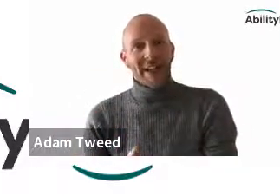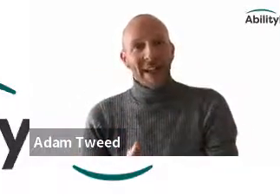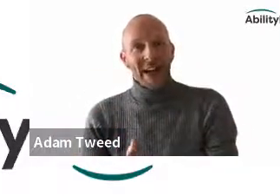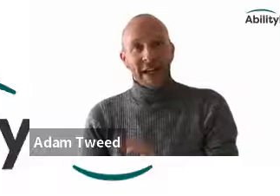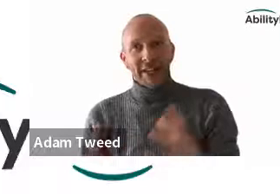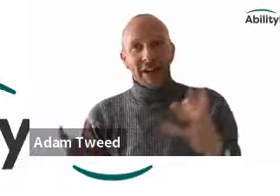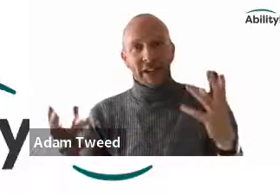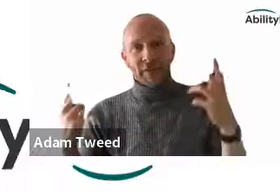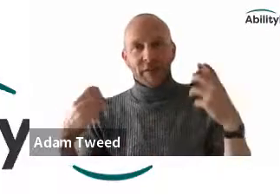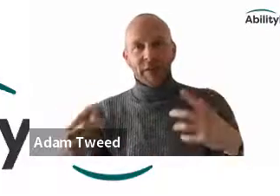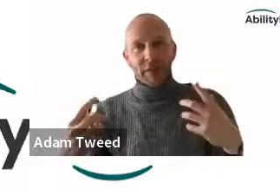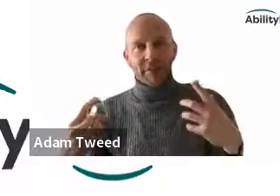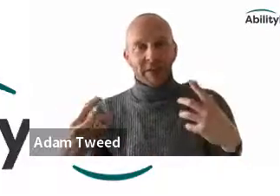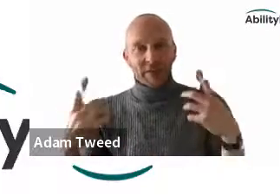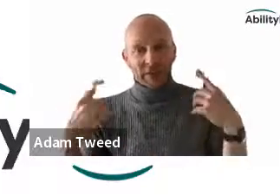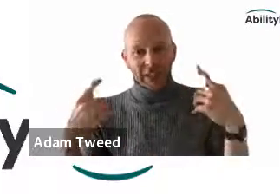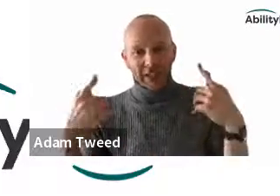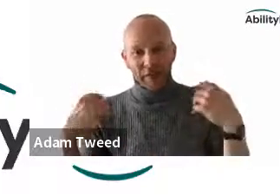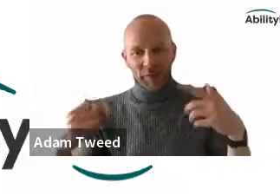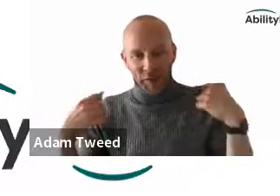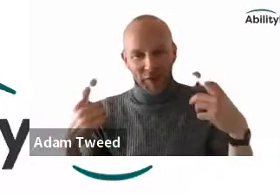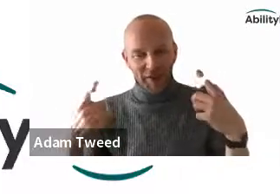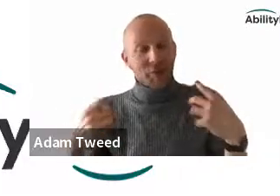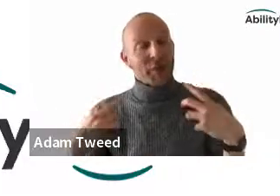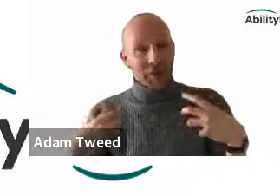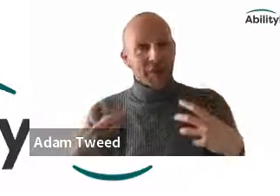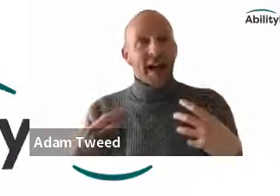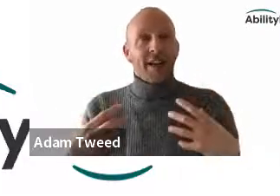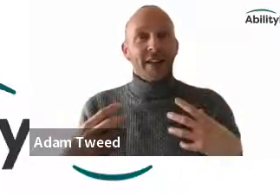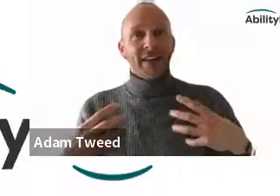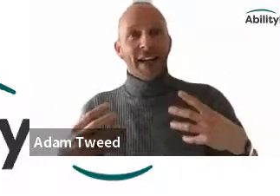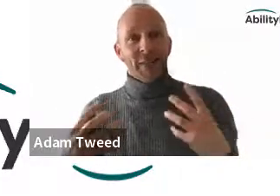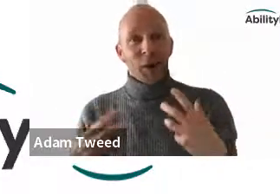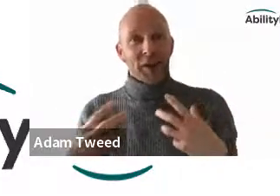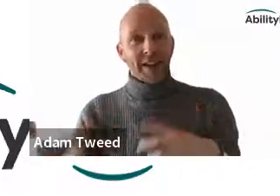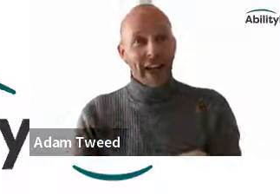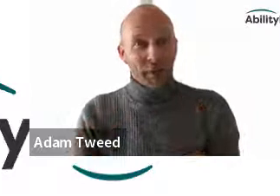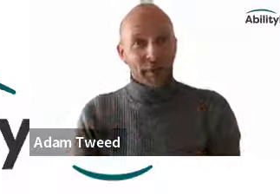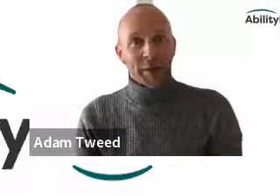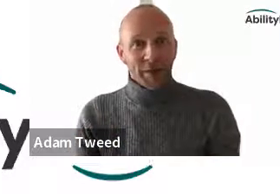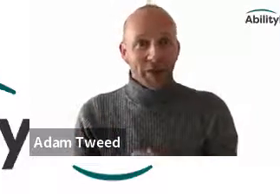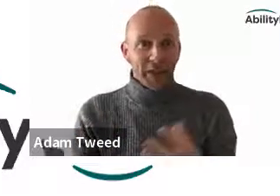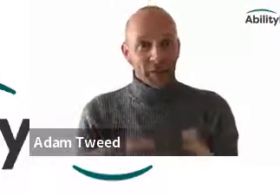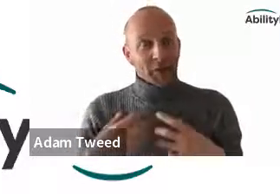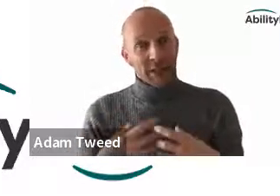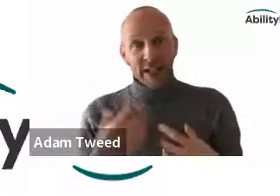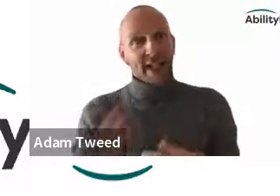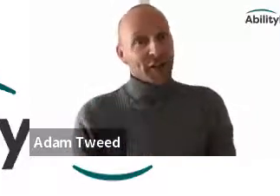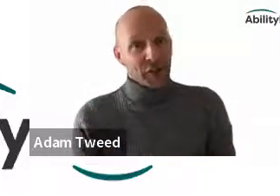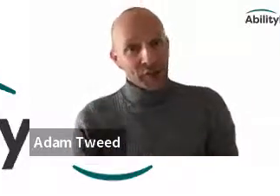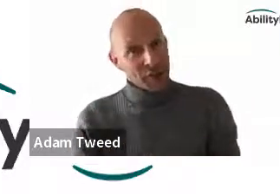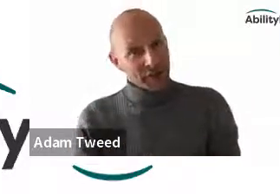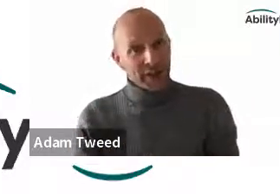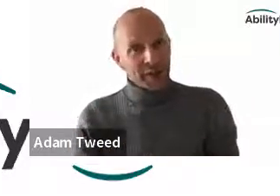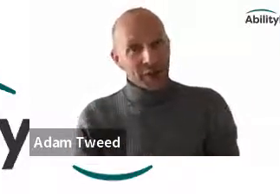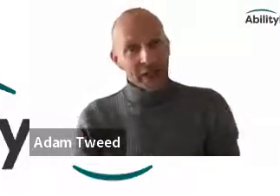way, and I can find myself focusing too much on that. and worrying how I'm coming across as opposed to actually getting